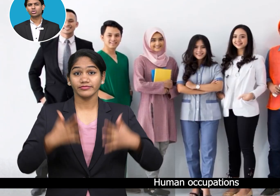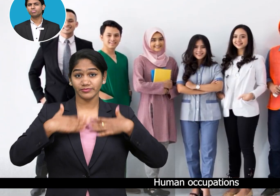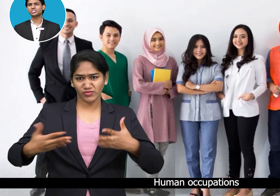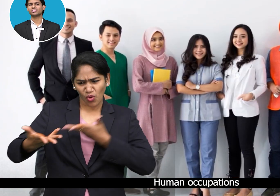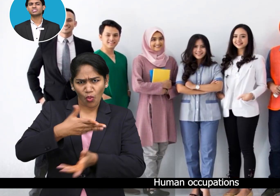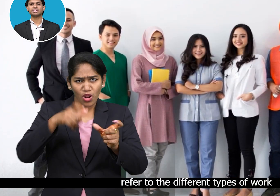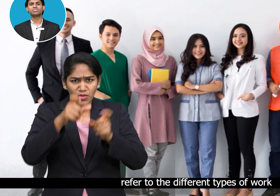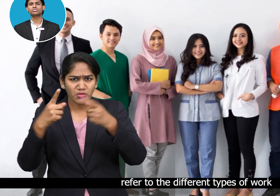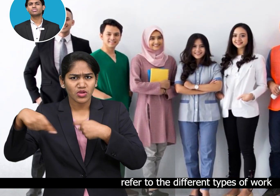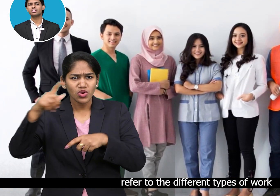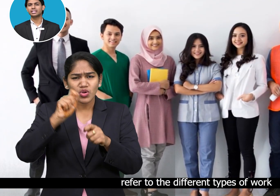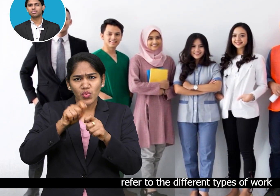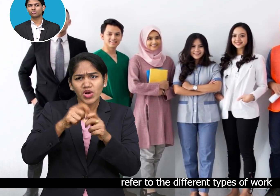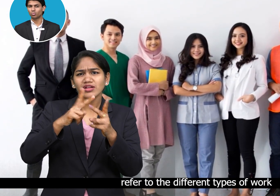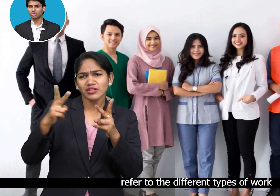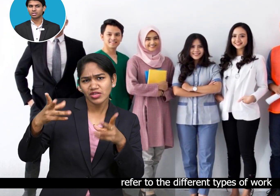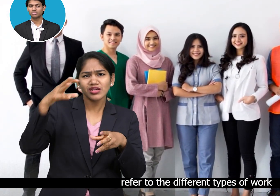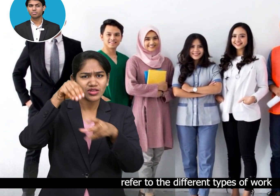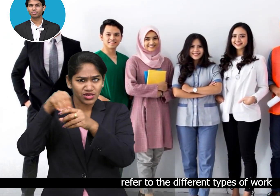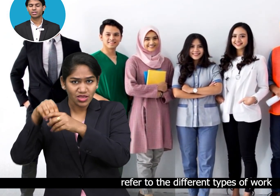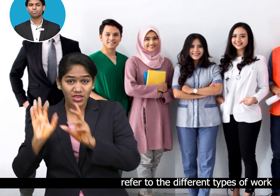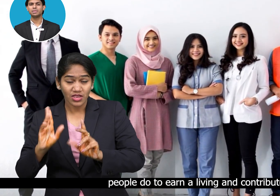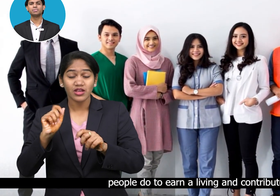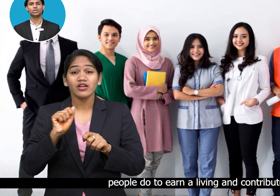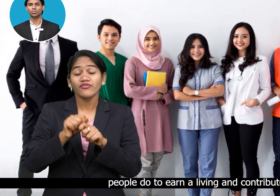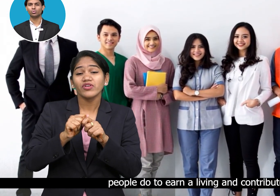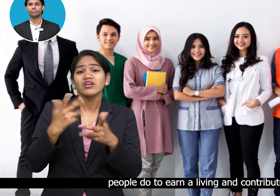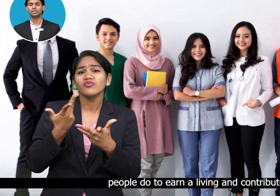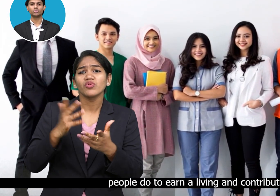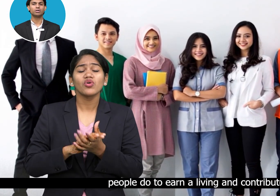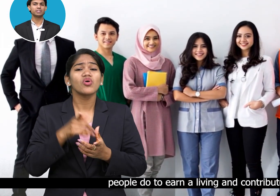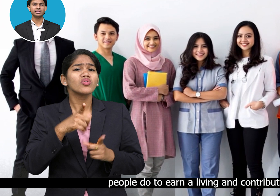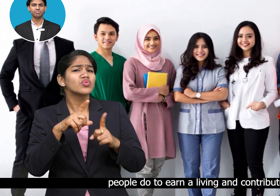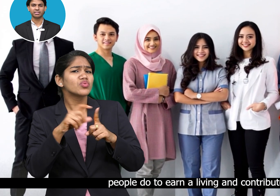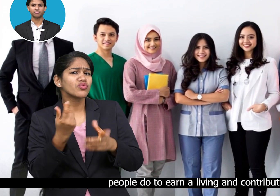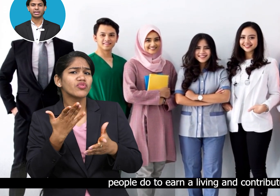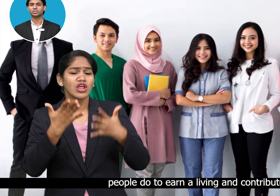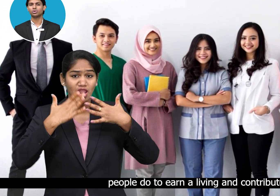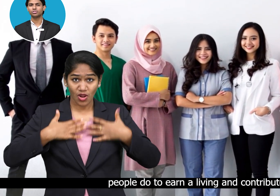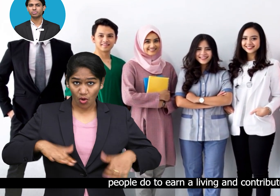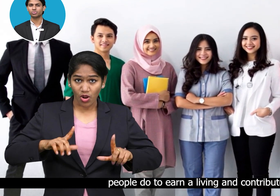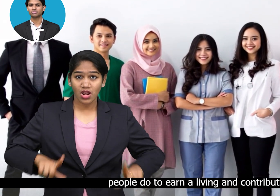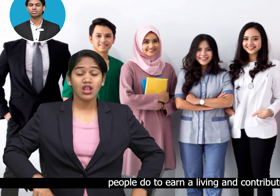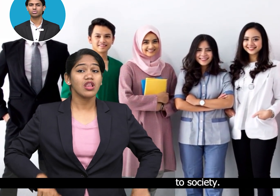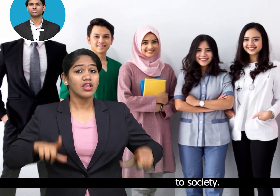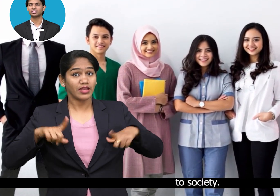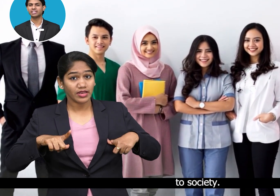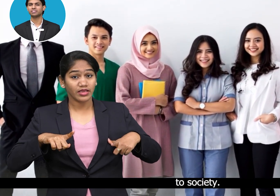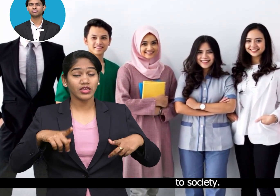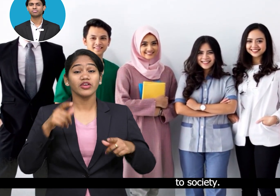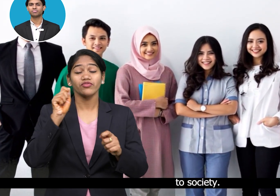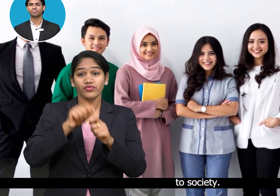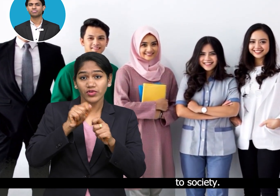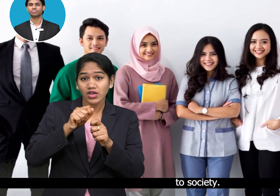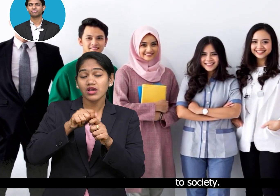Human occupations refer to the different types of work people do to earn a living and contribute to